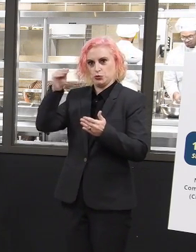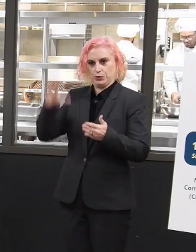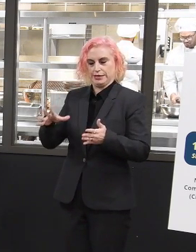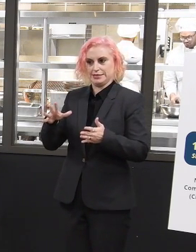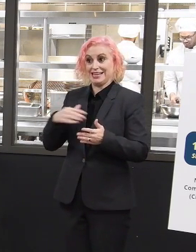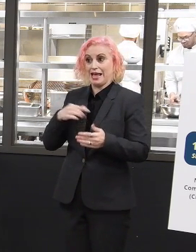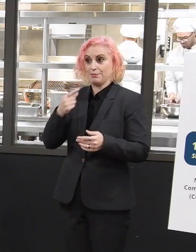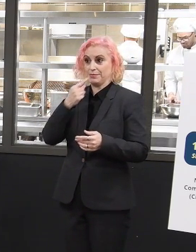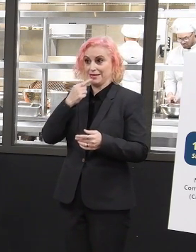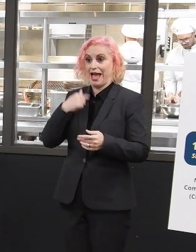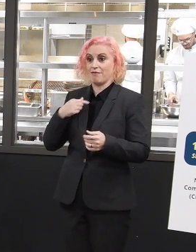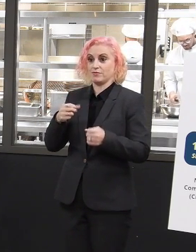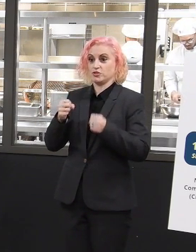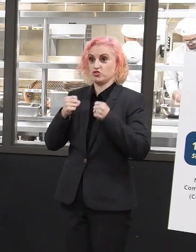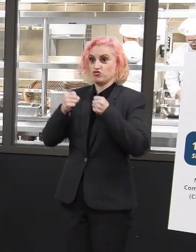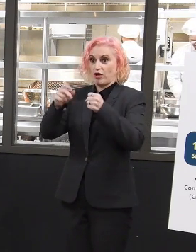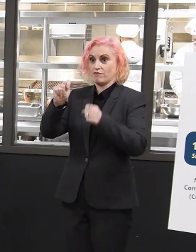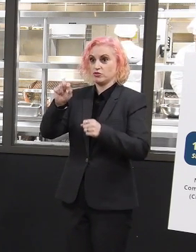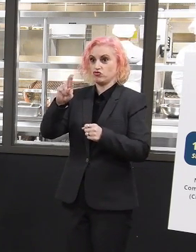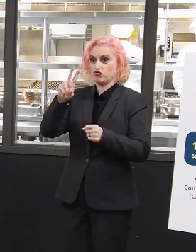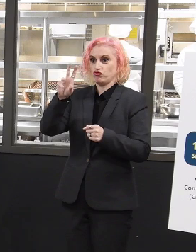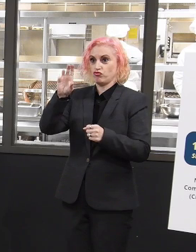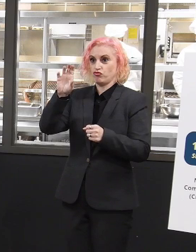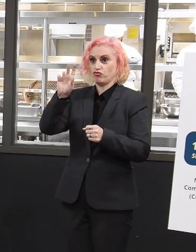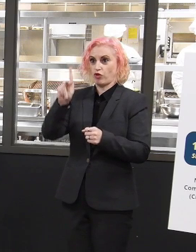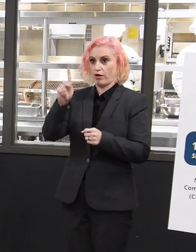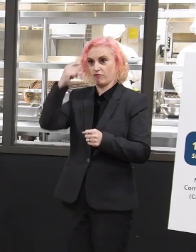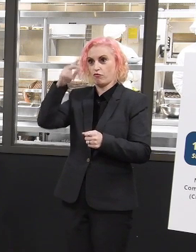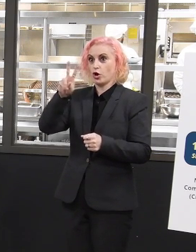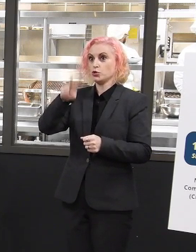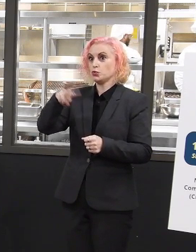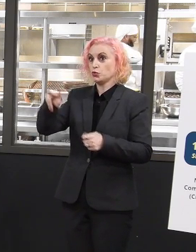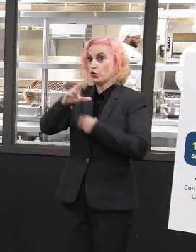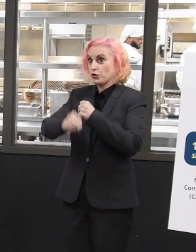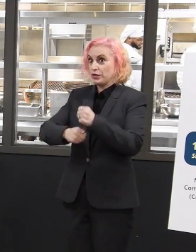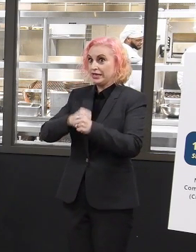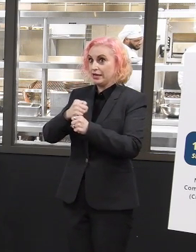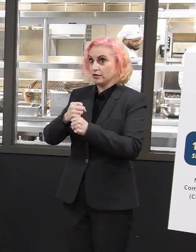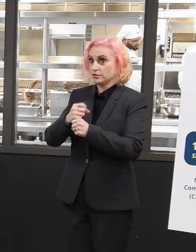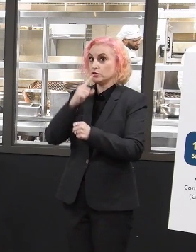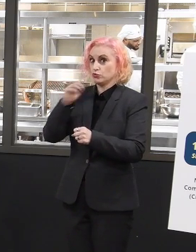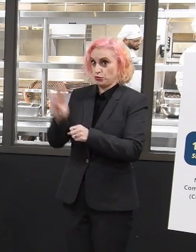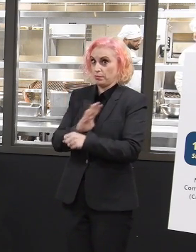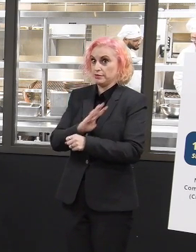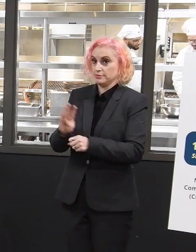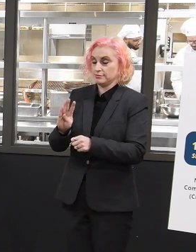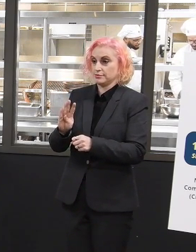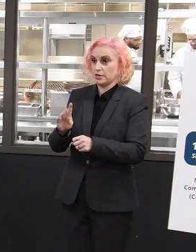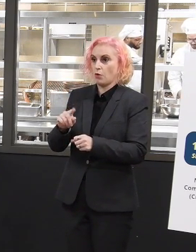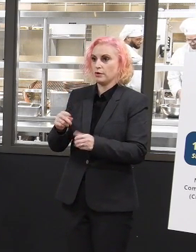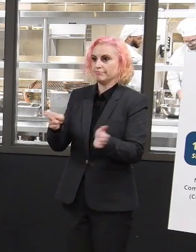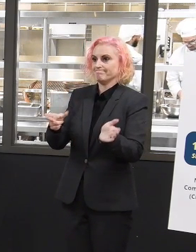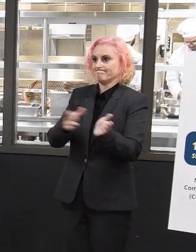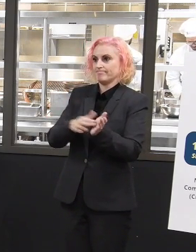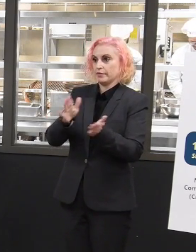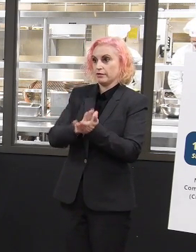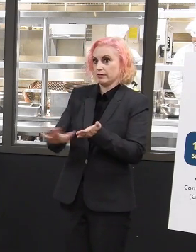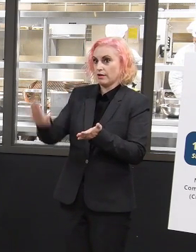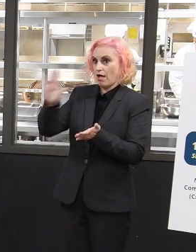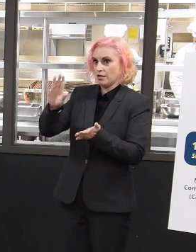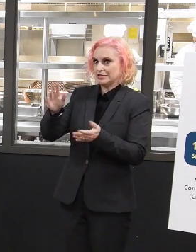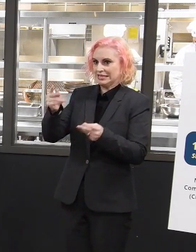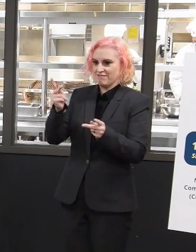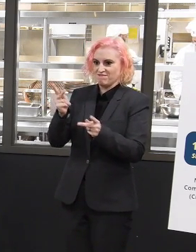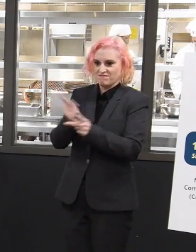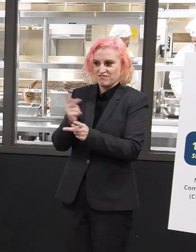I mention I have been a truck driver for 22 years? Wow. Yes, that's true. So enrolling into college and